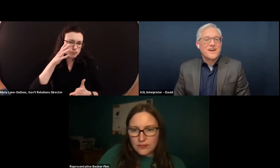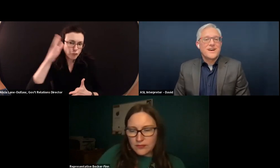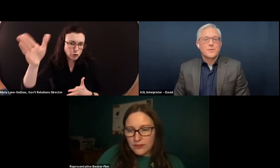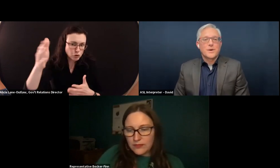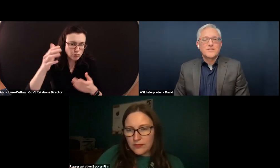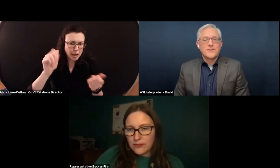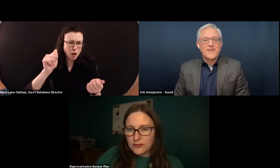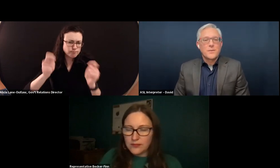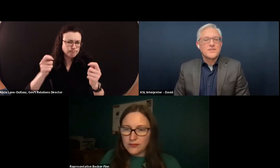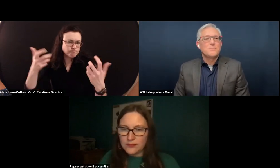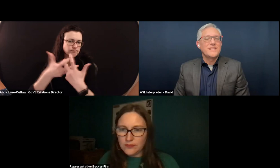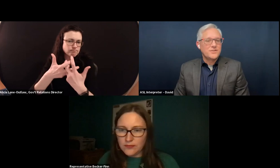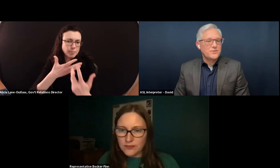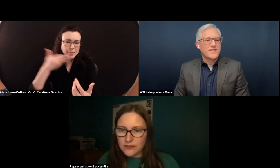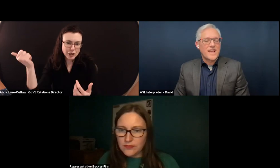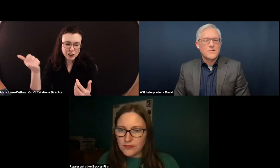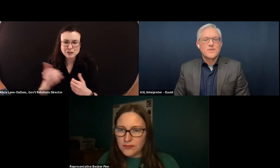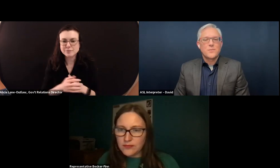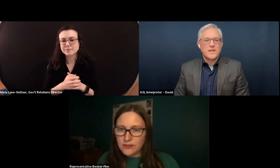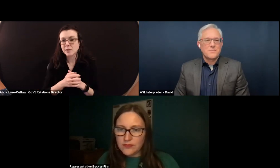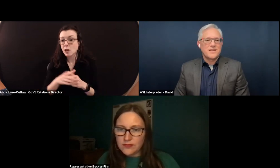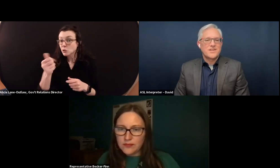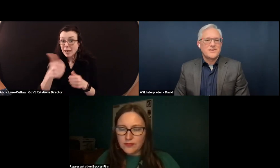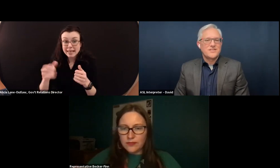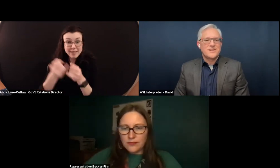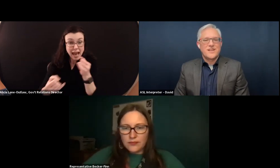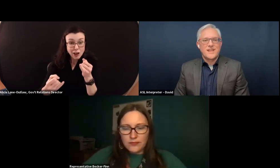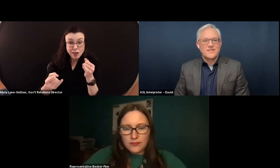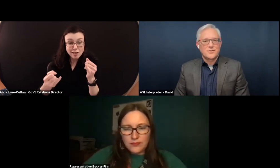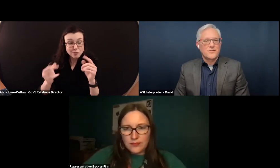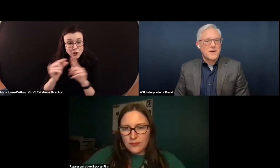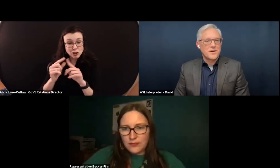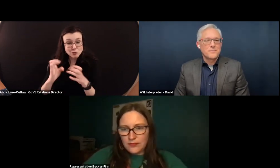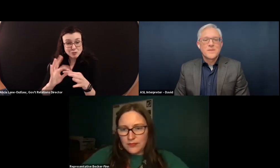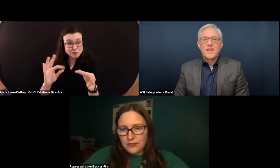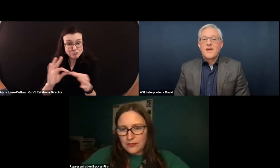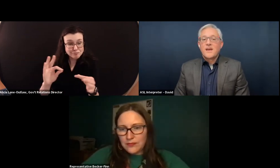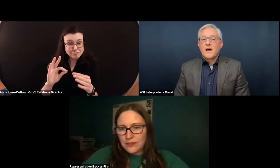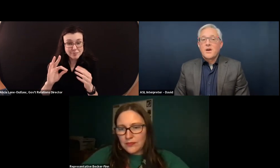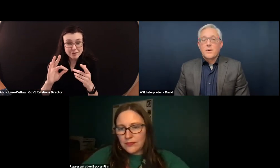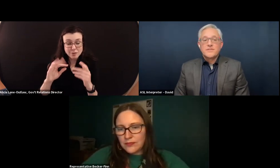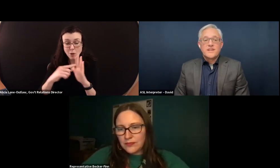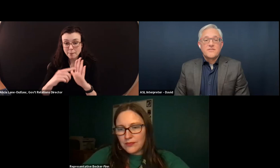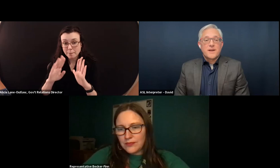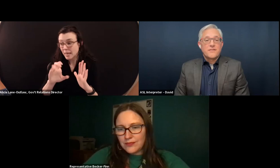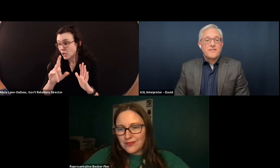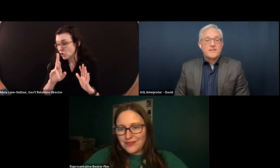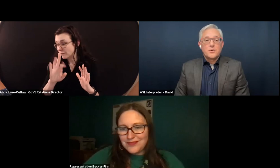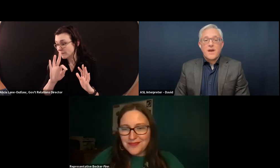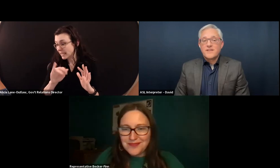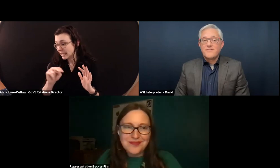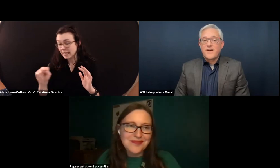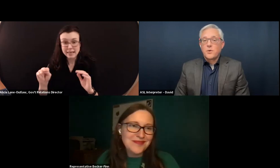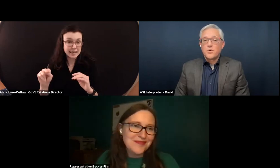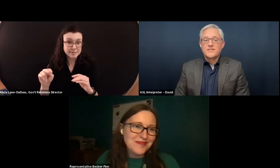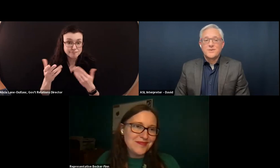receive a request for an evaluation, please do fill it out so that we can make changes and serve you better. Representative Becker-Finn, do